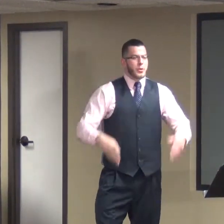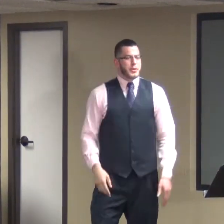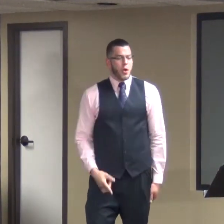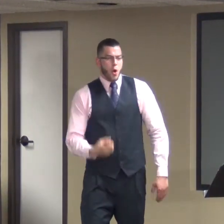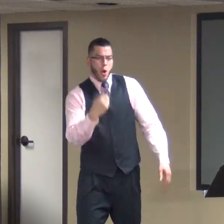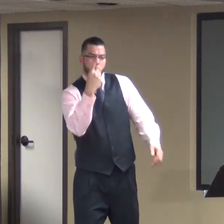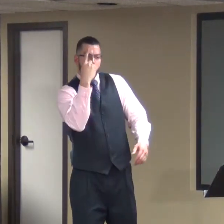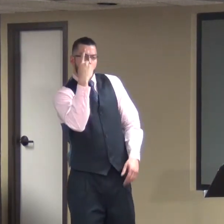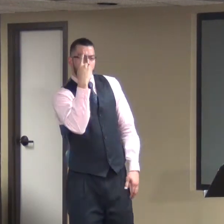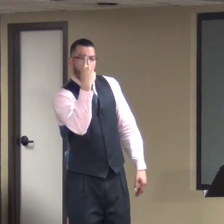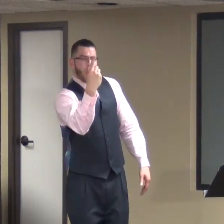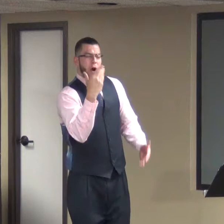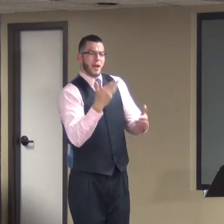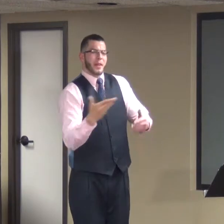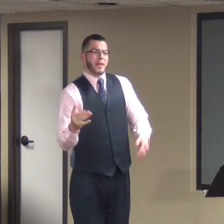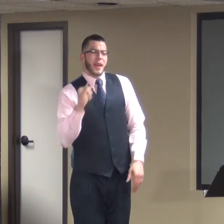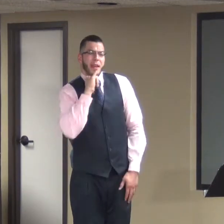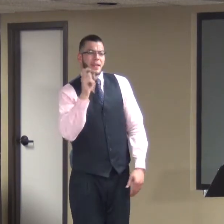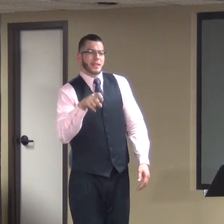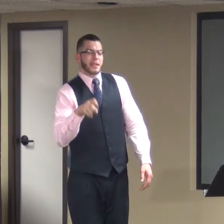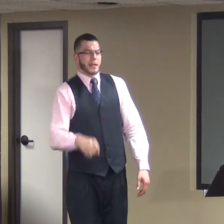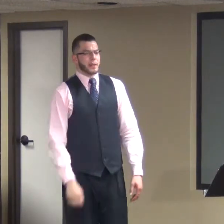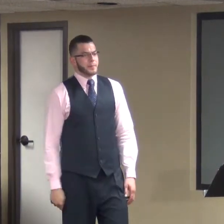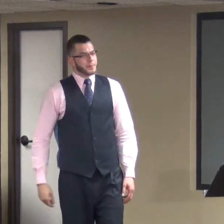house, one thing is needed,